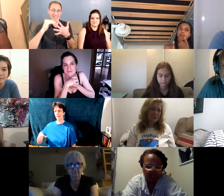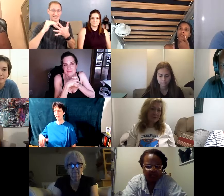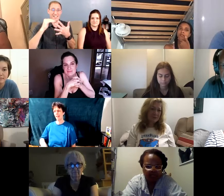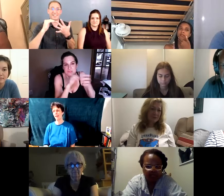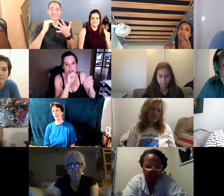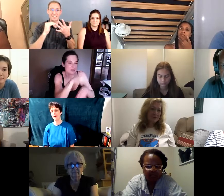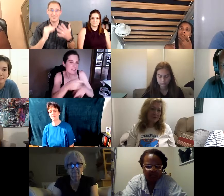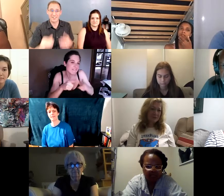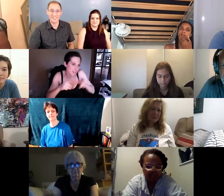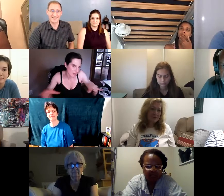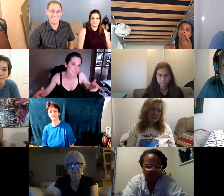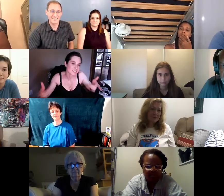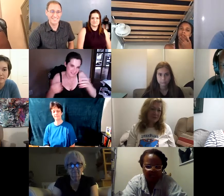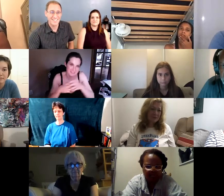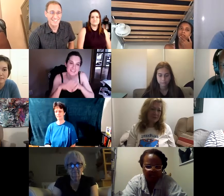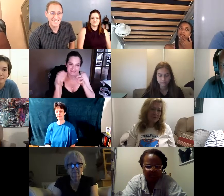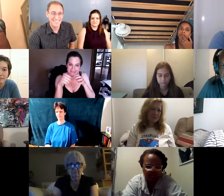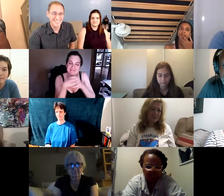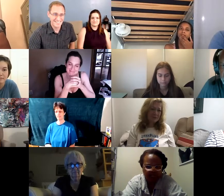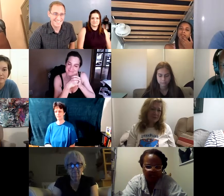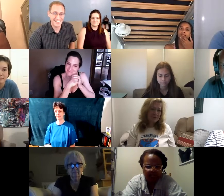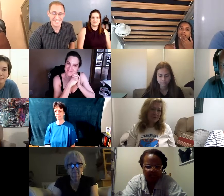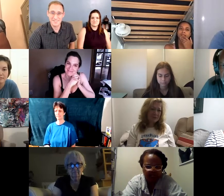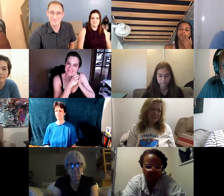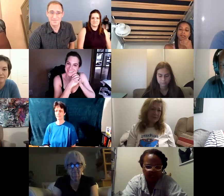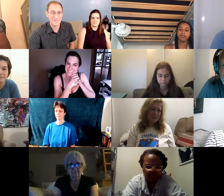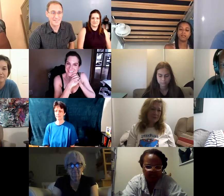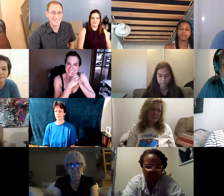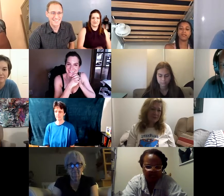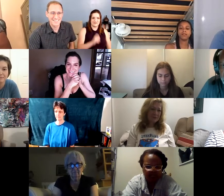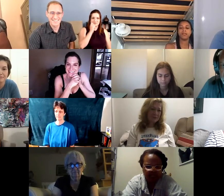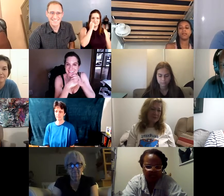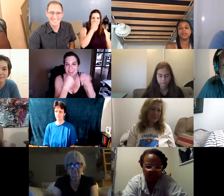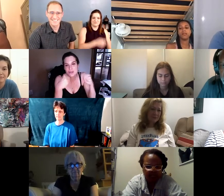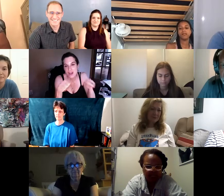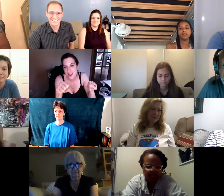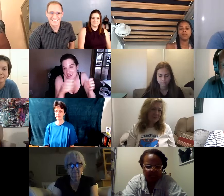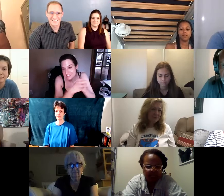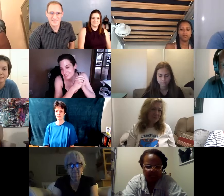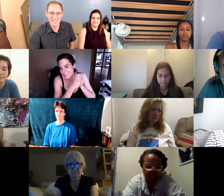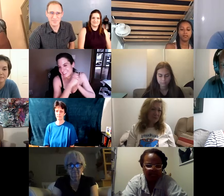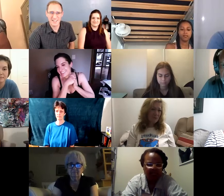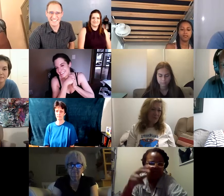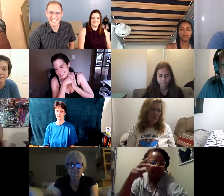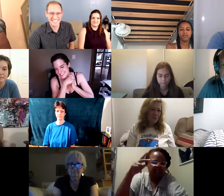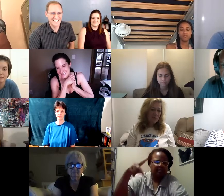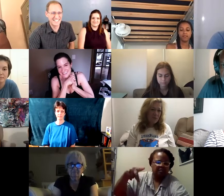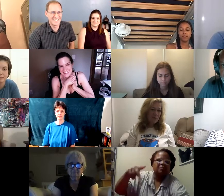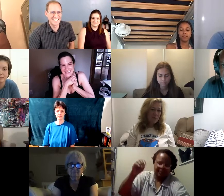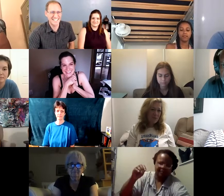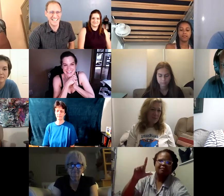English, ASL, and then you're learning the two? Awesome. Very cool. Being a